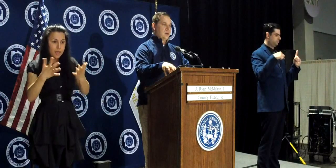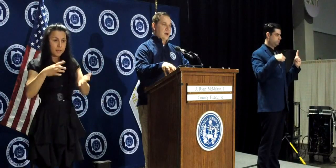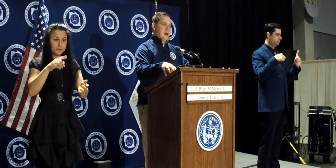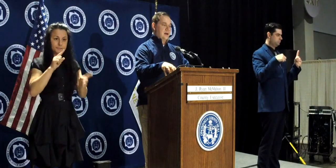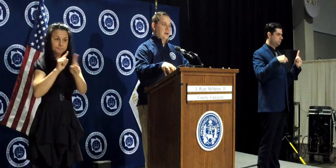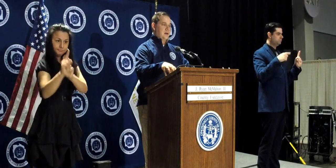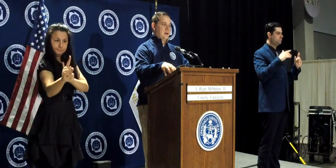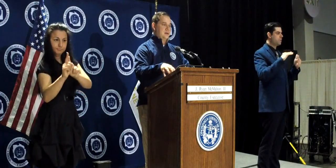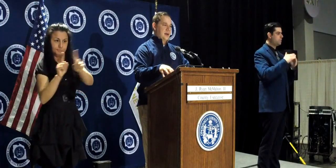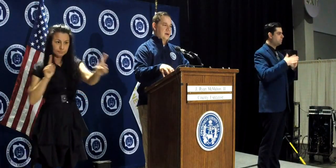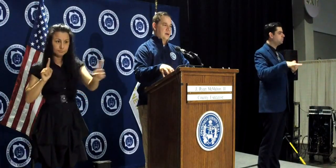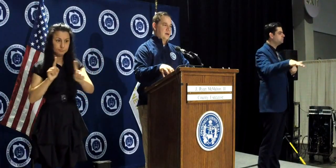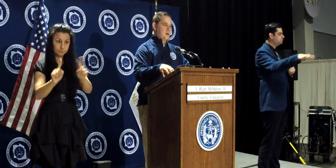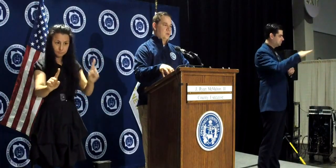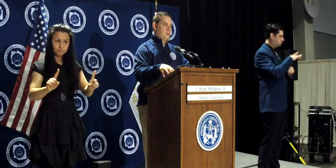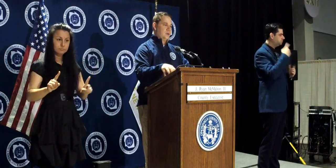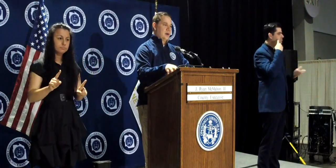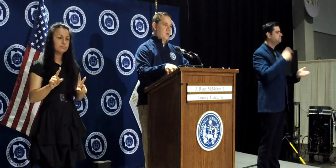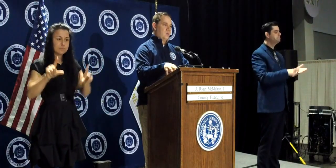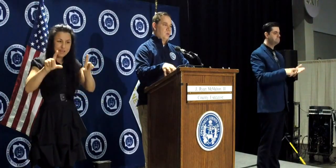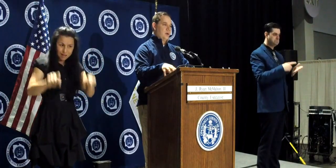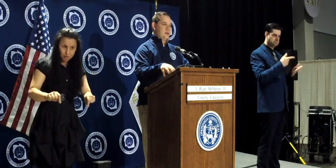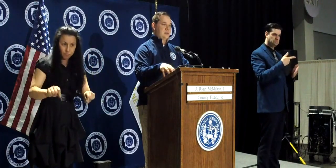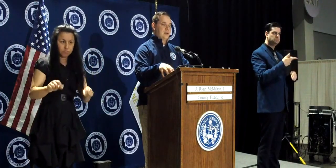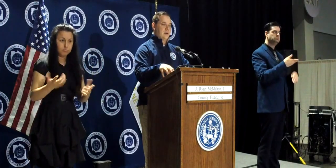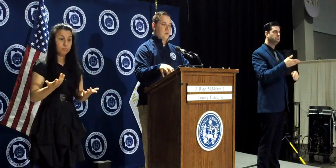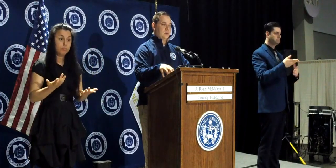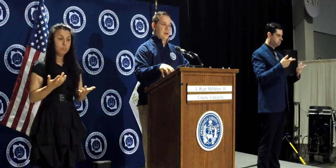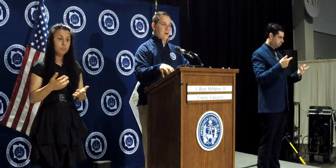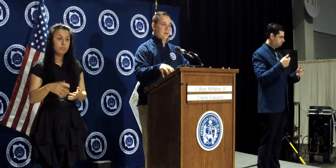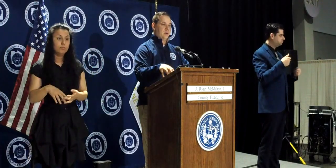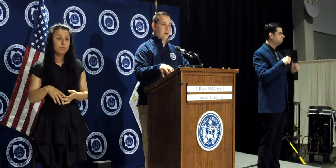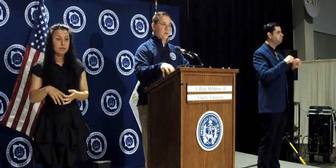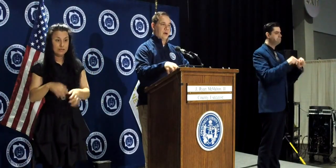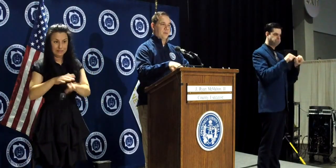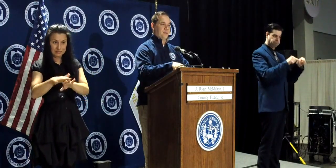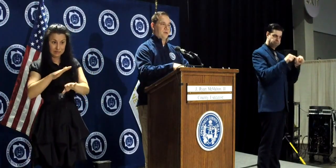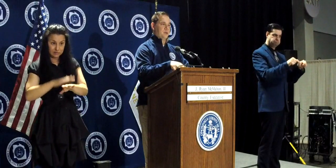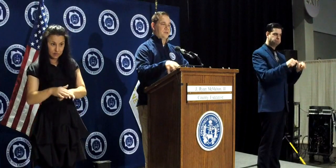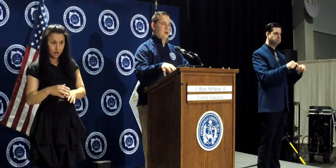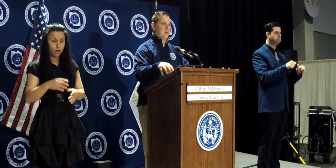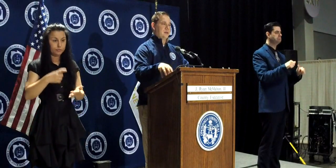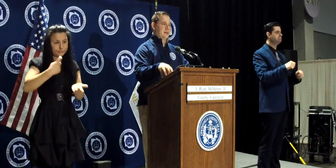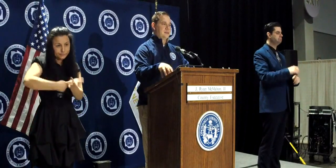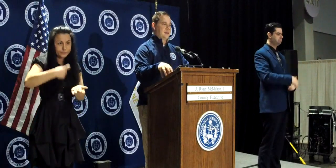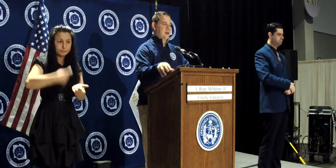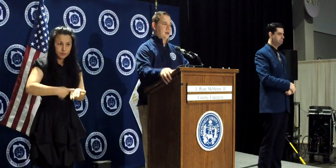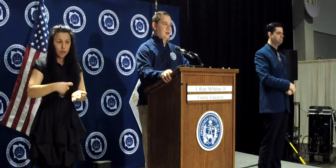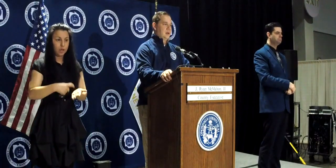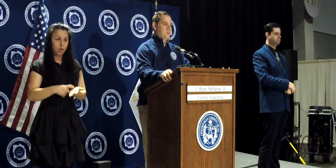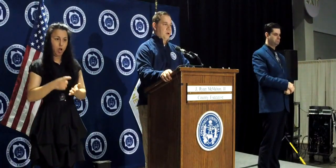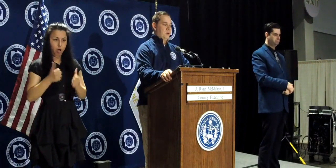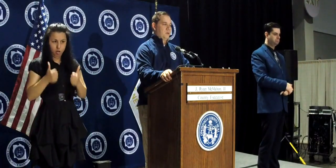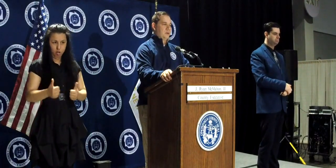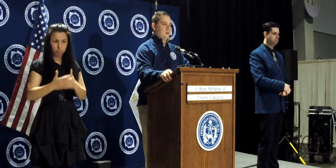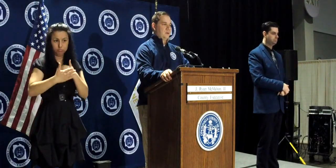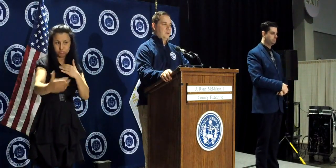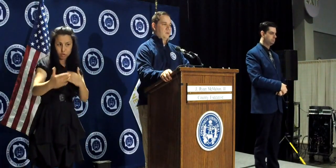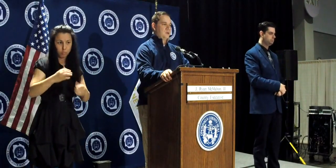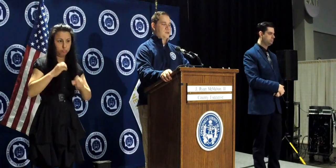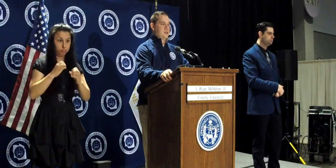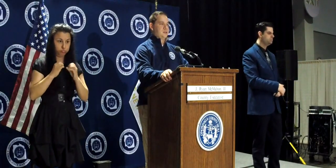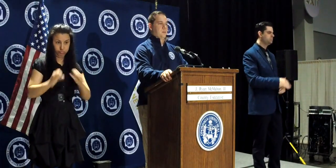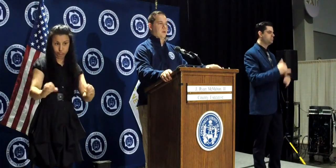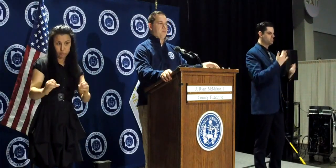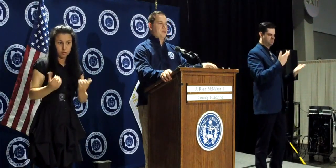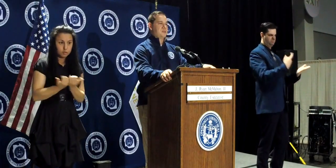looking at data, and we're looking at ways what that might look like. We're not prepared to really talk about that today, but we